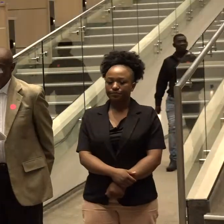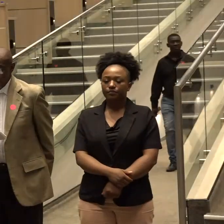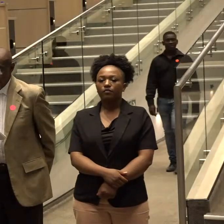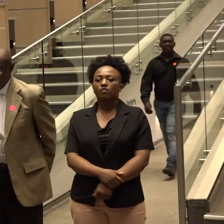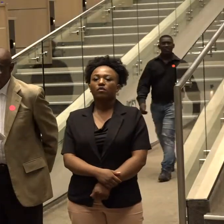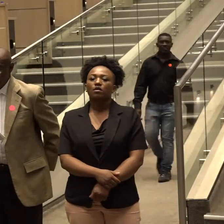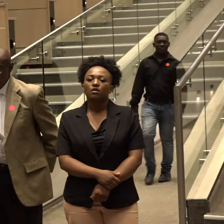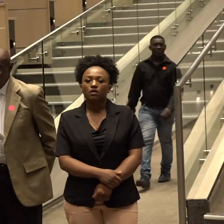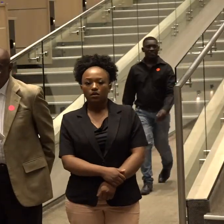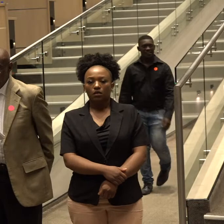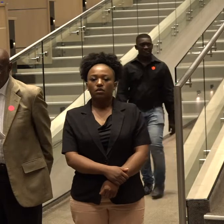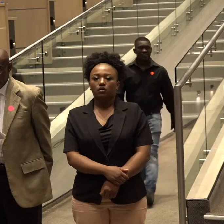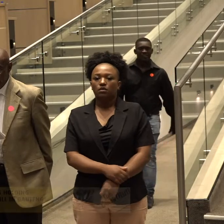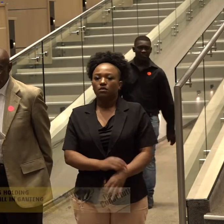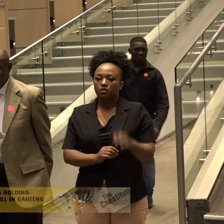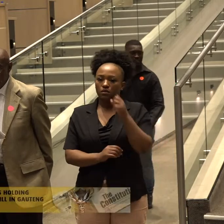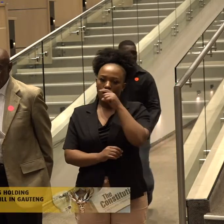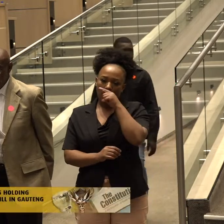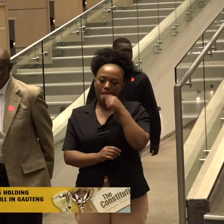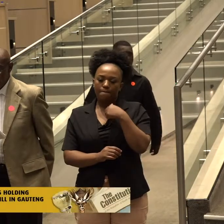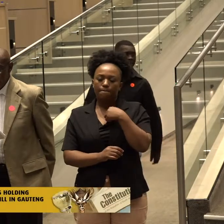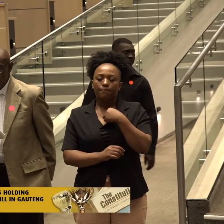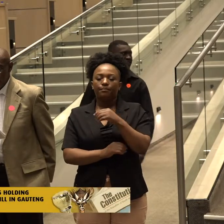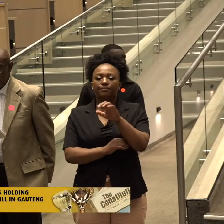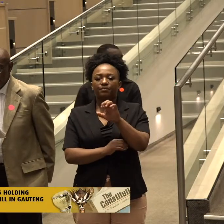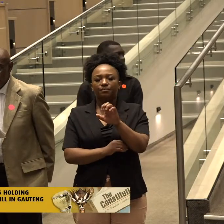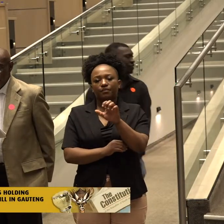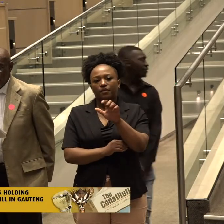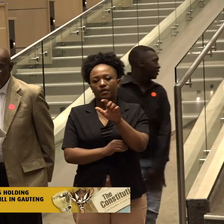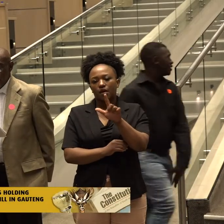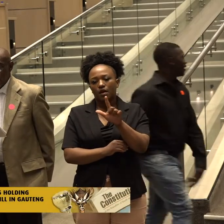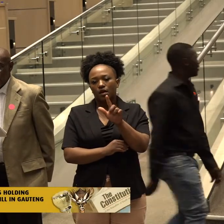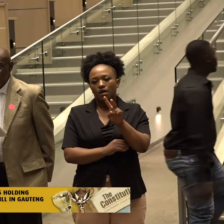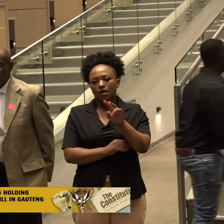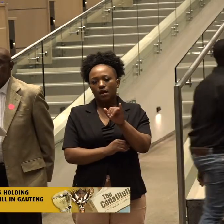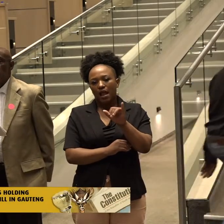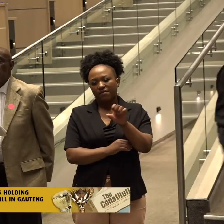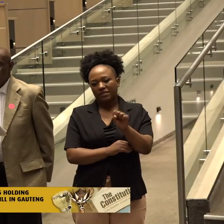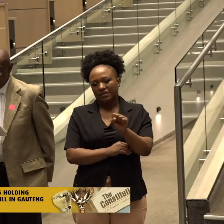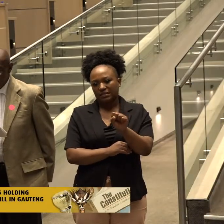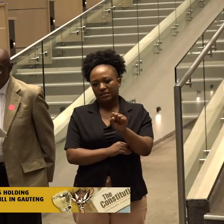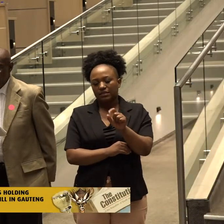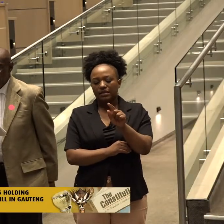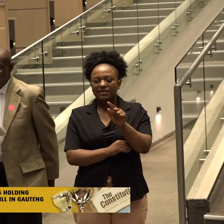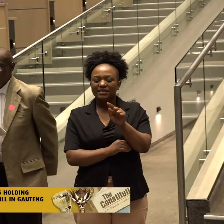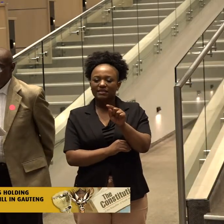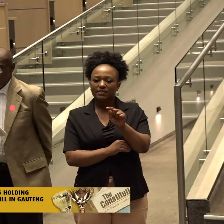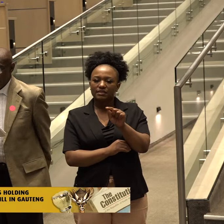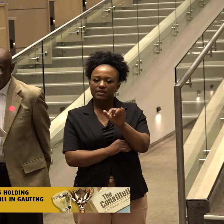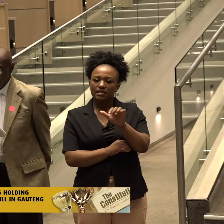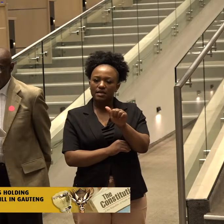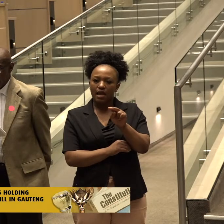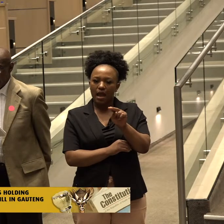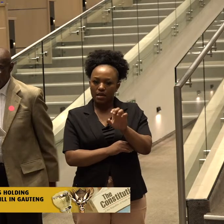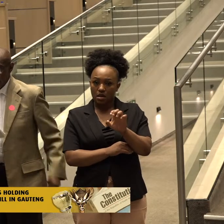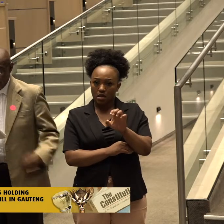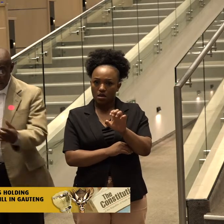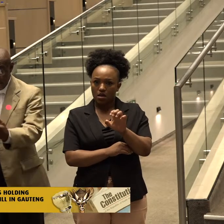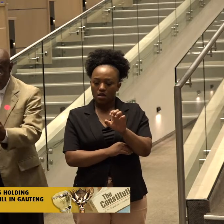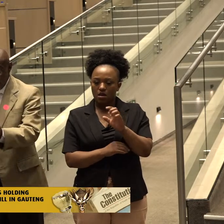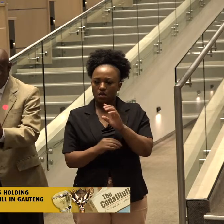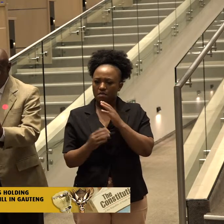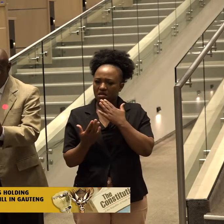my name is Elvis Tiani I'm thankful to be part of this